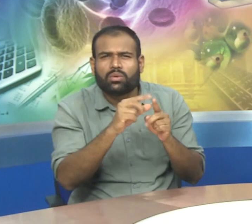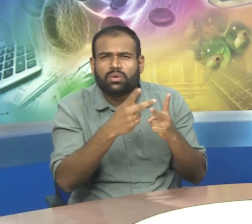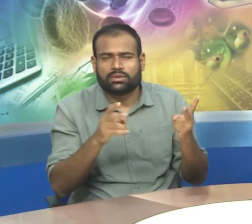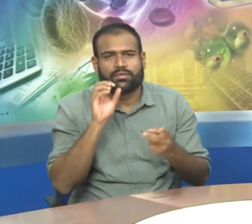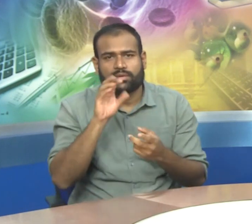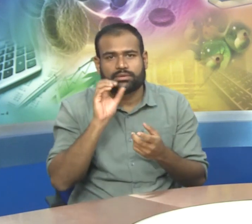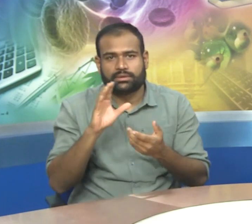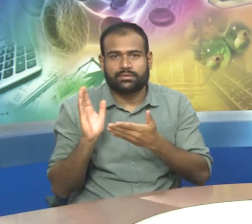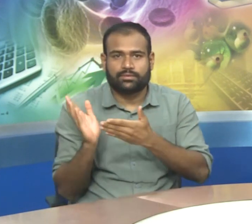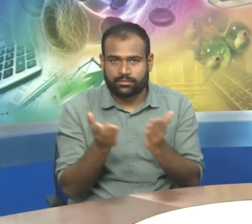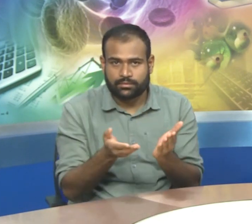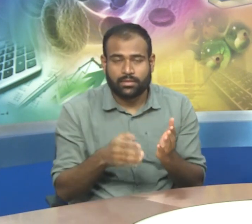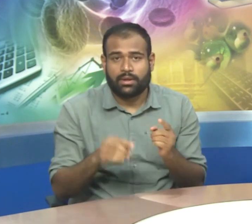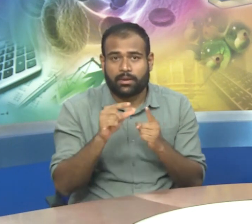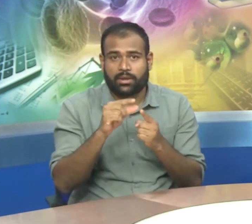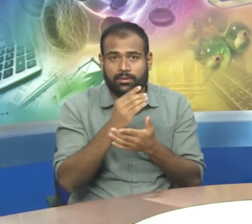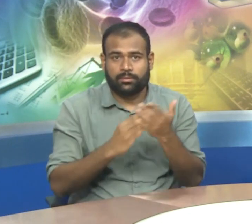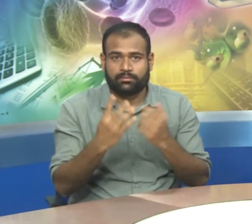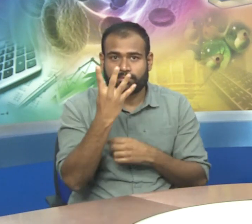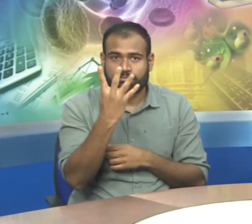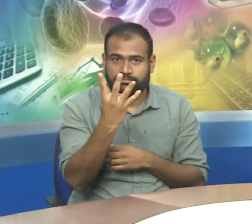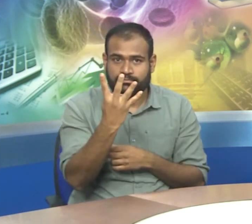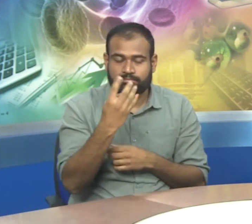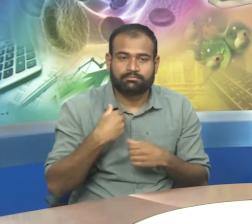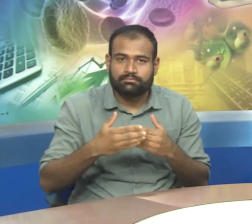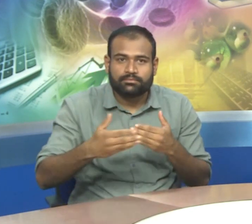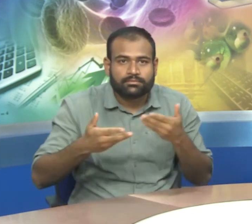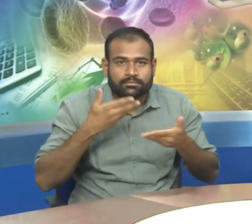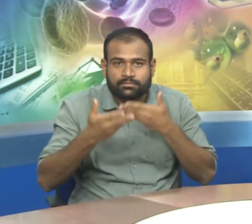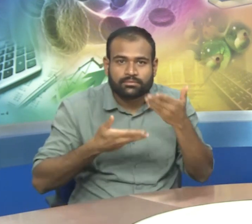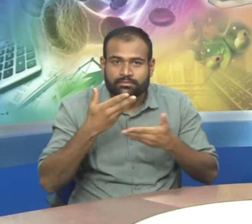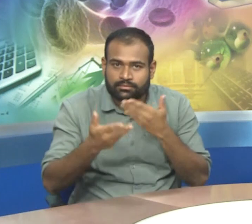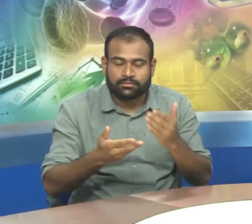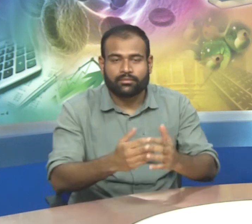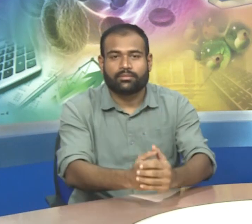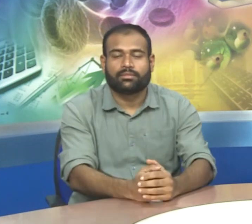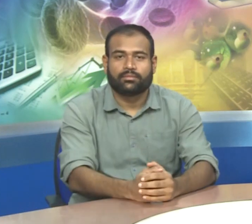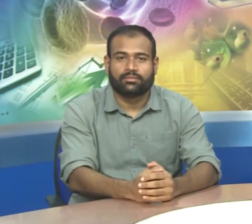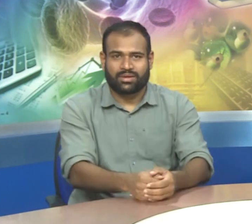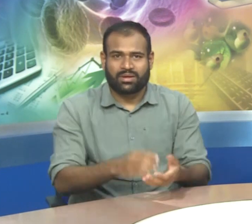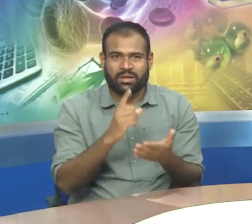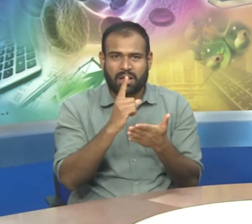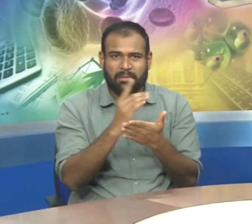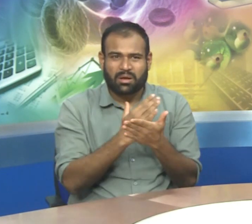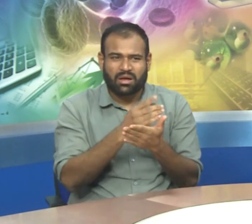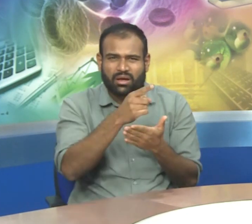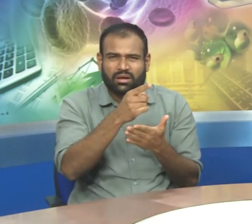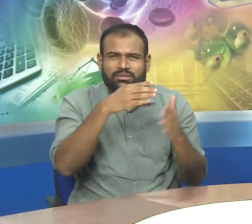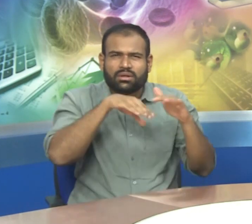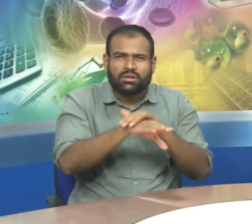Library and Information Services for the User. This is lesson number 12, video part 4. Let us now